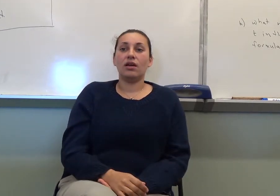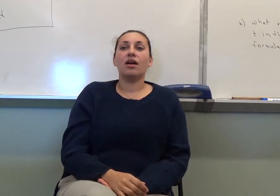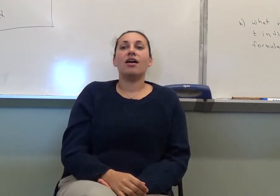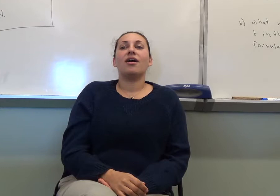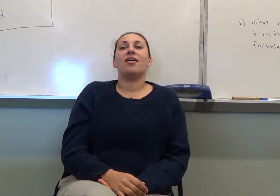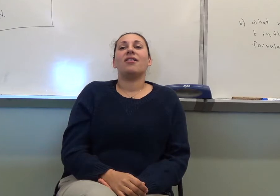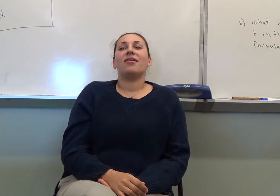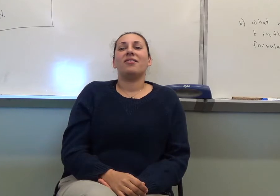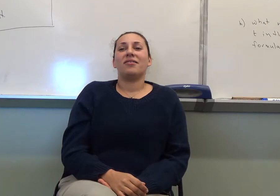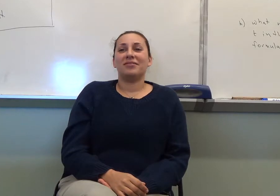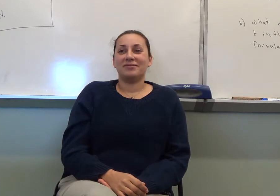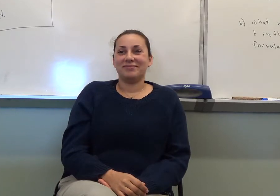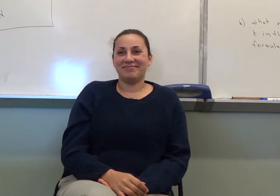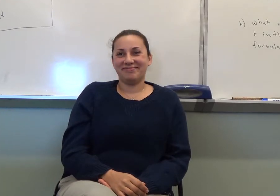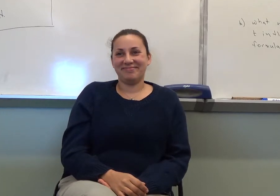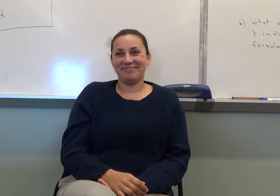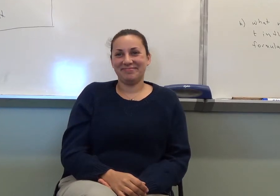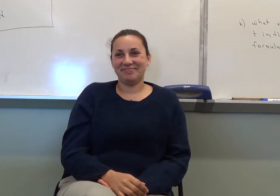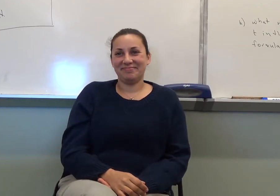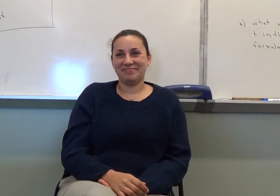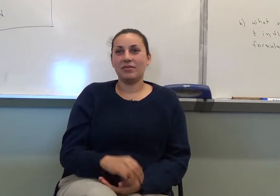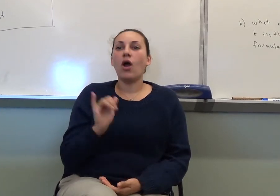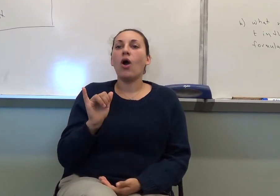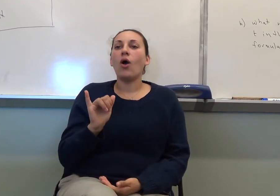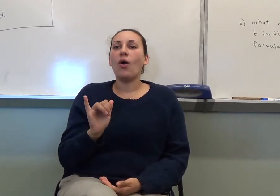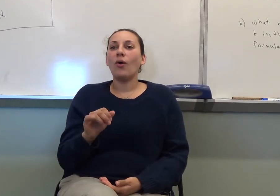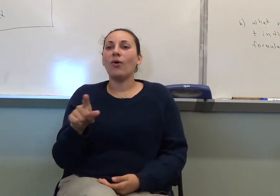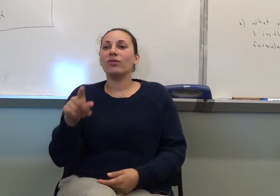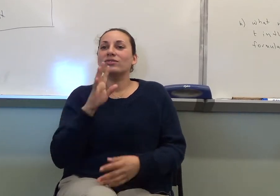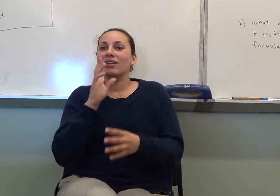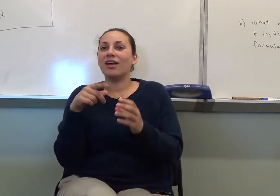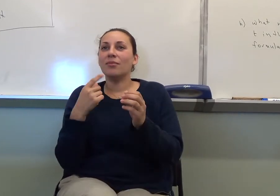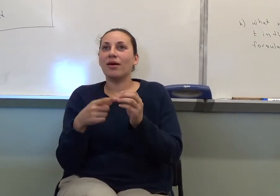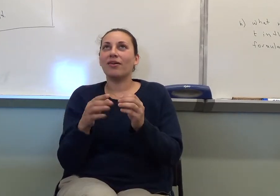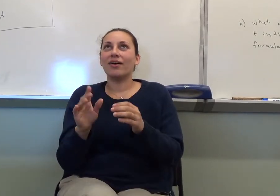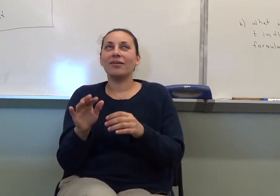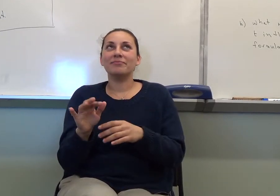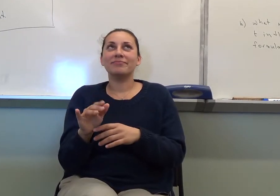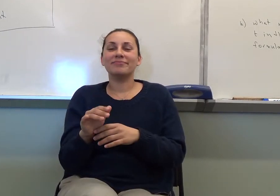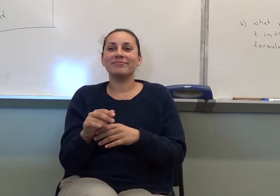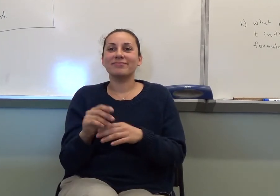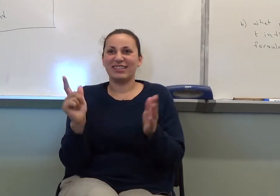29, or 20 divided by 79, is equal to